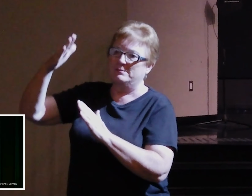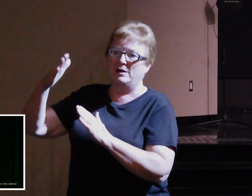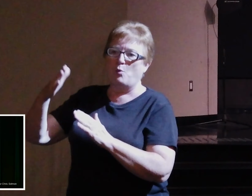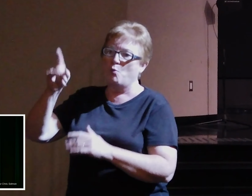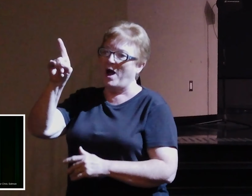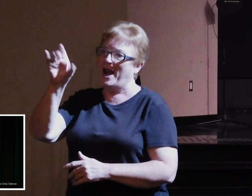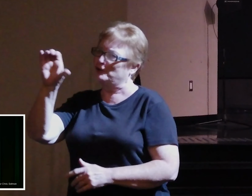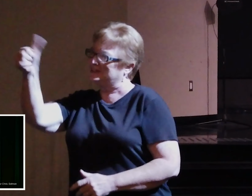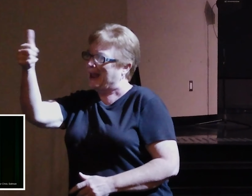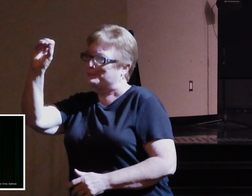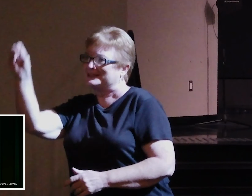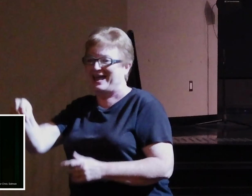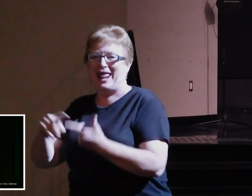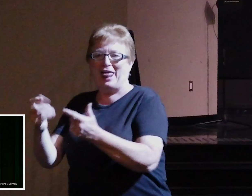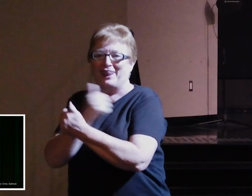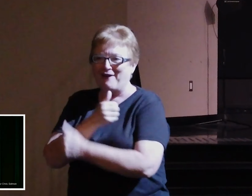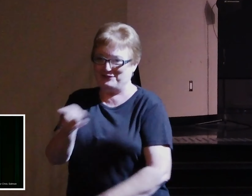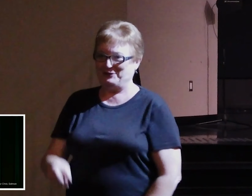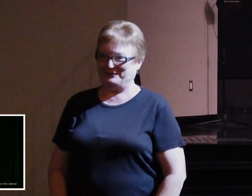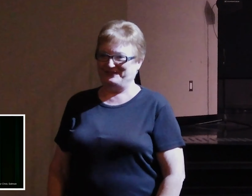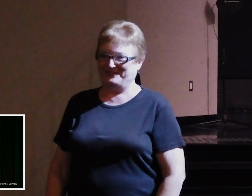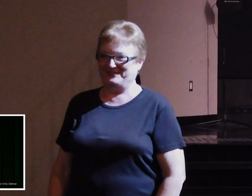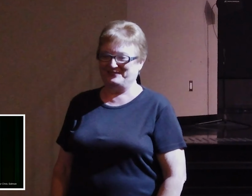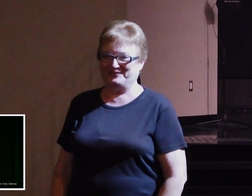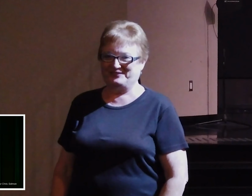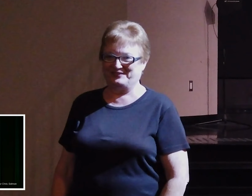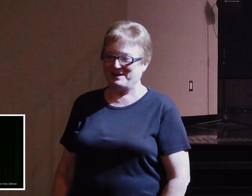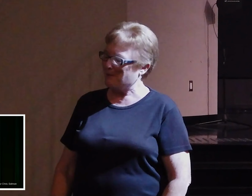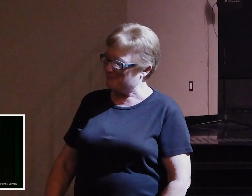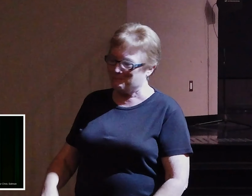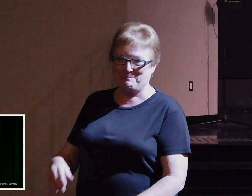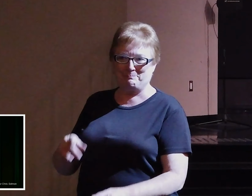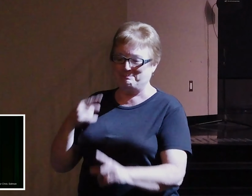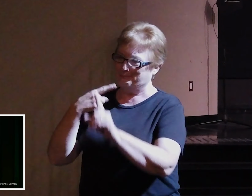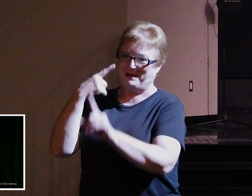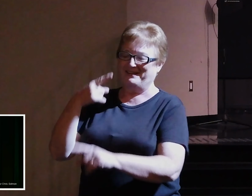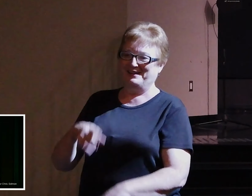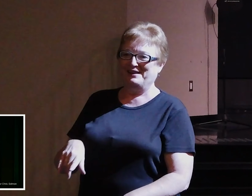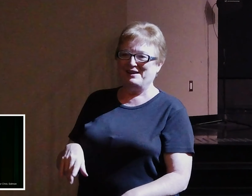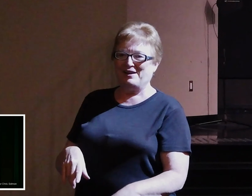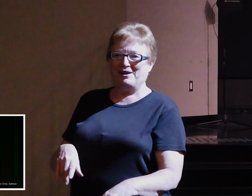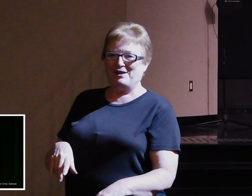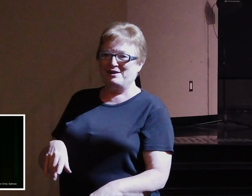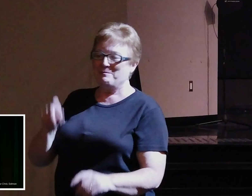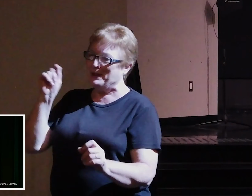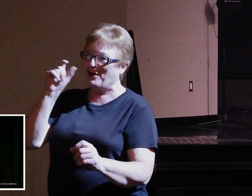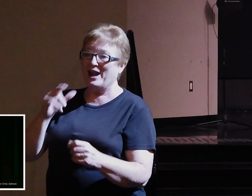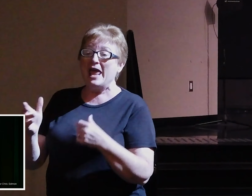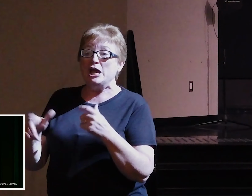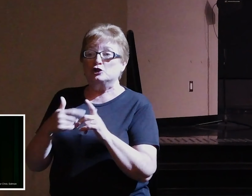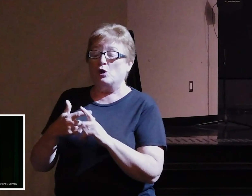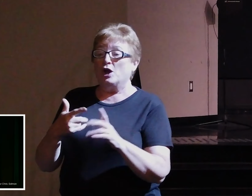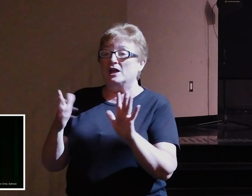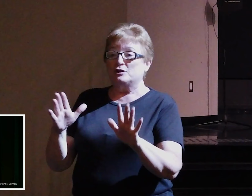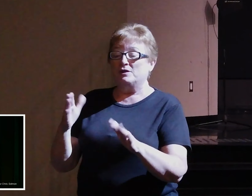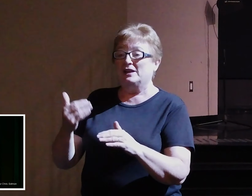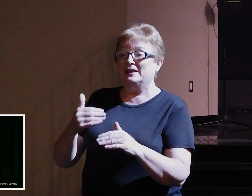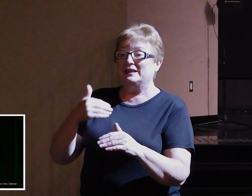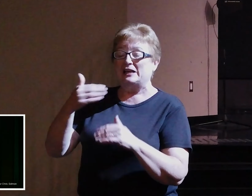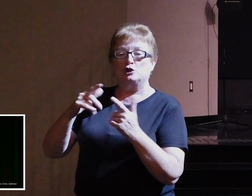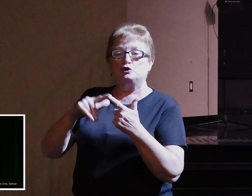110%. And we'll see exactly how. This next section of the verse really hit home for me this week, though. It says, do not be surprised.